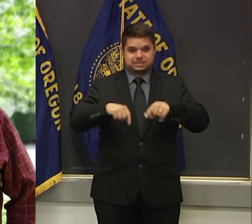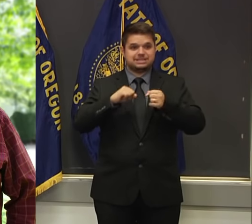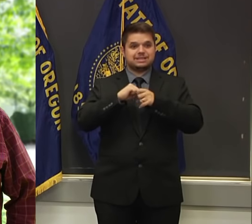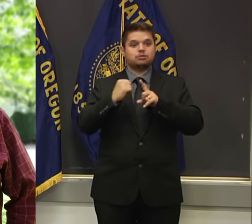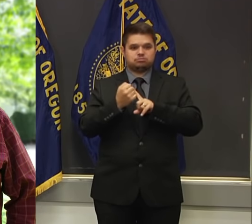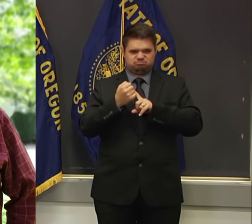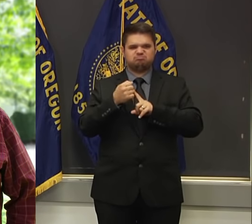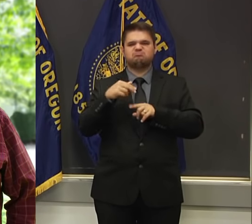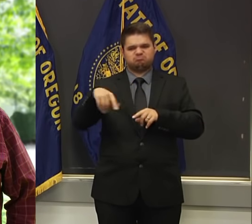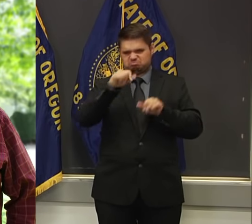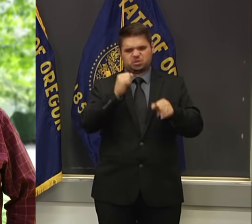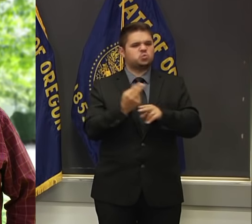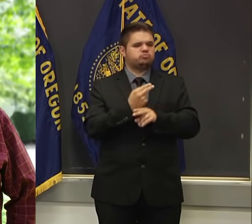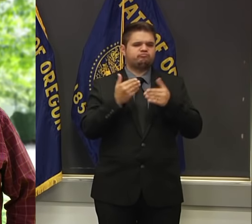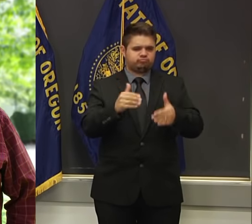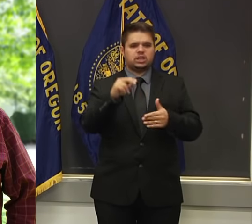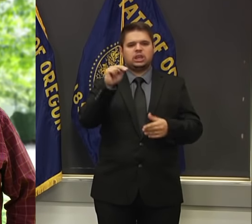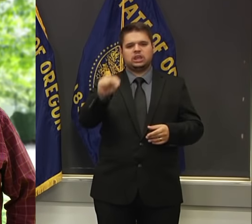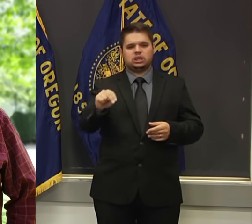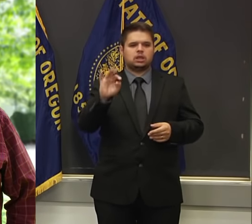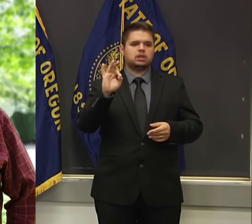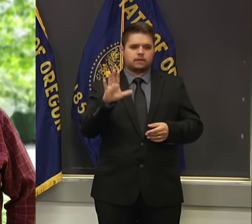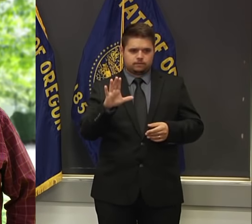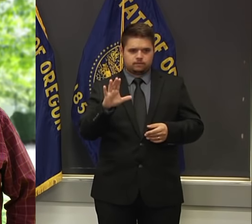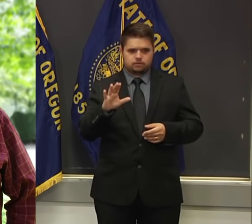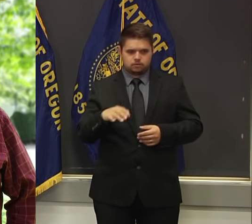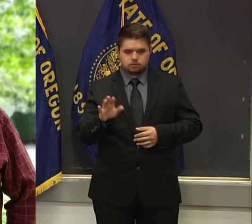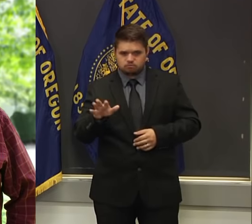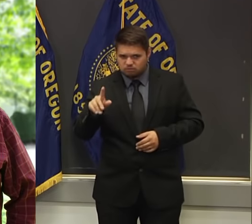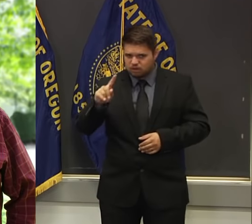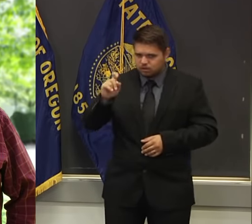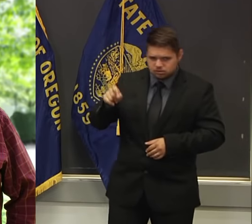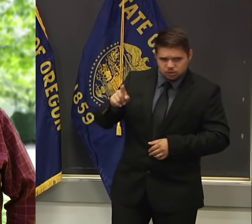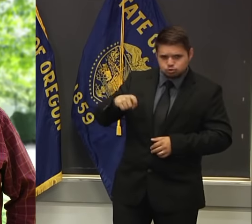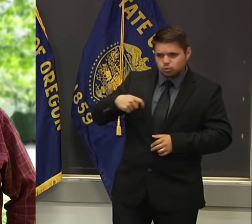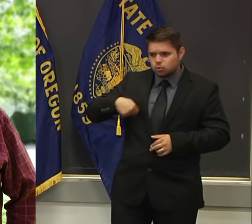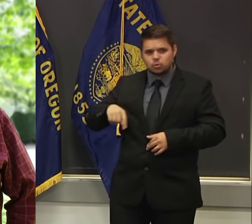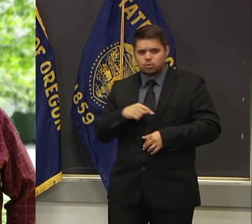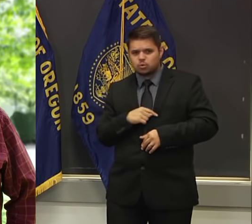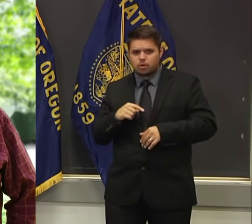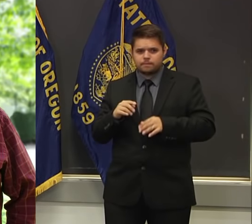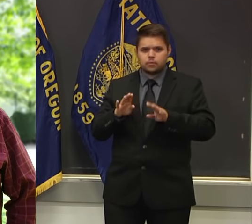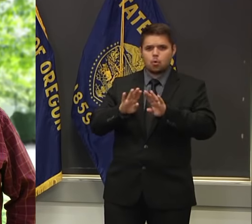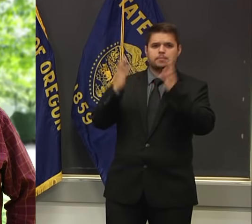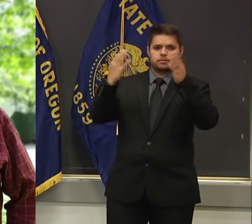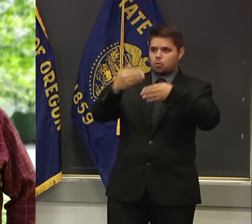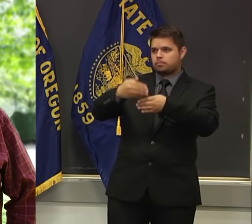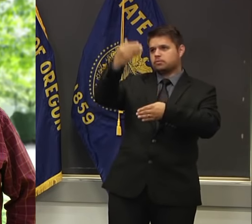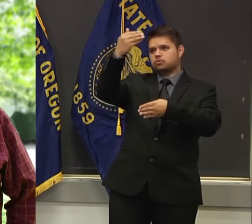Audrey asks, would you recommend opening windows in orange or yellow areas to clean out the air inside?